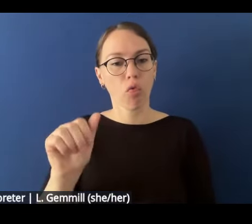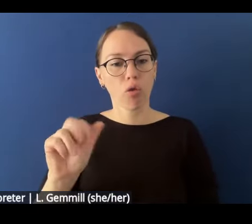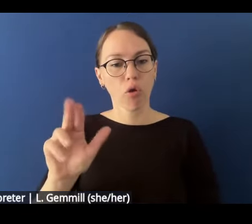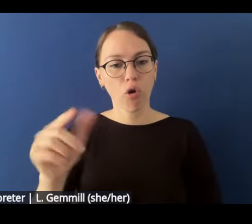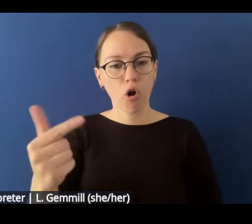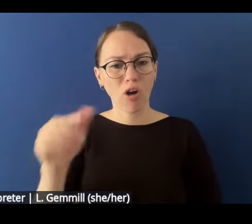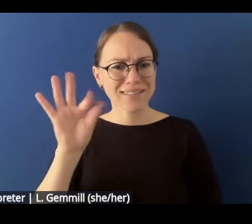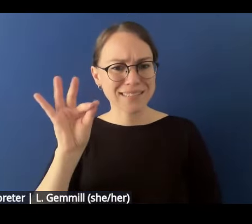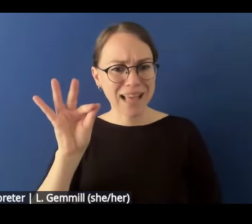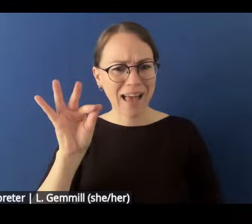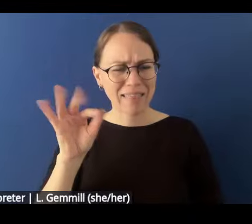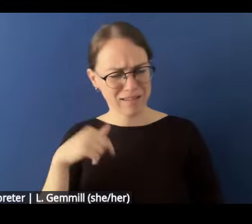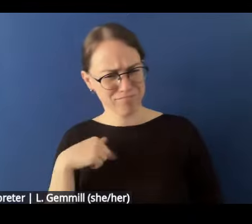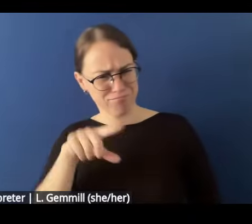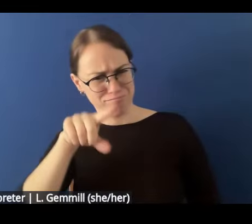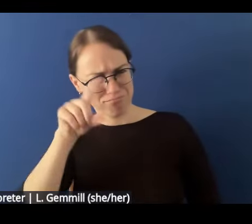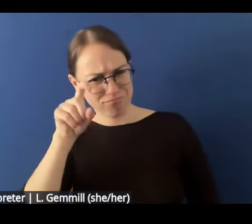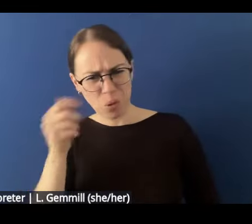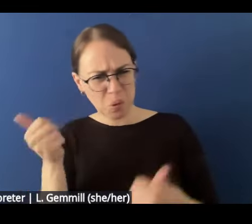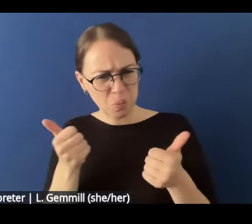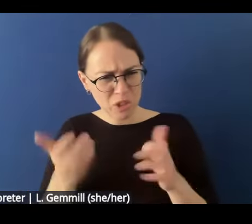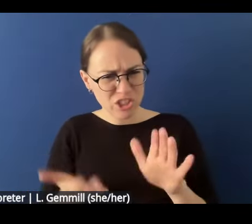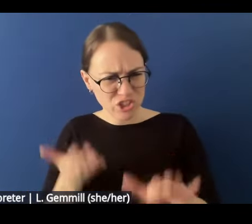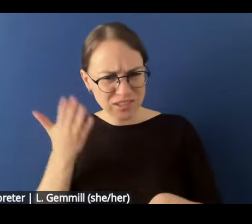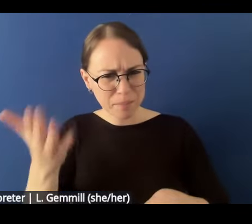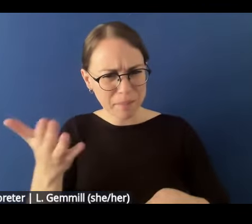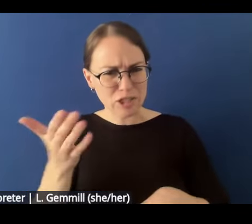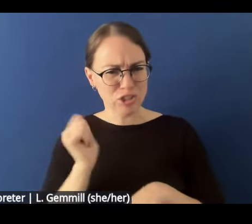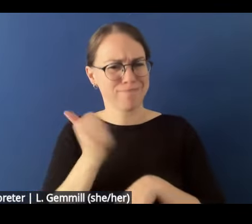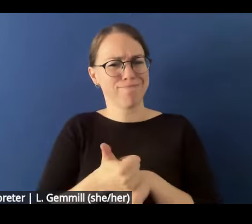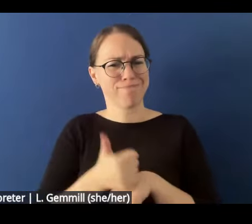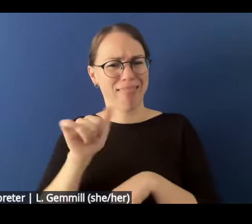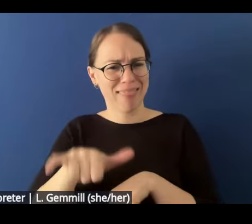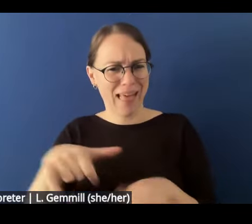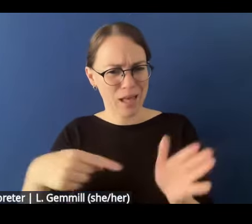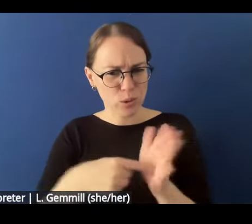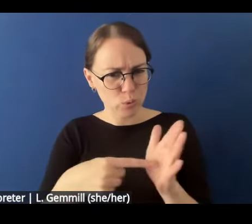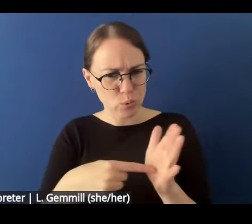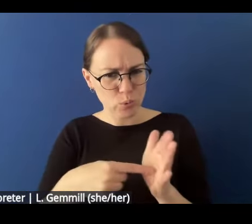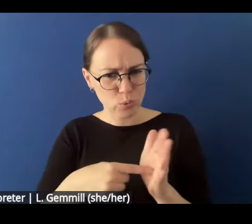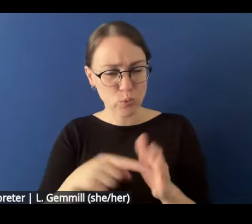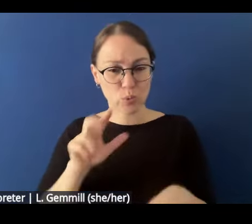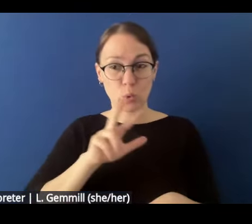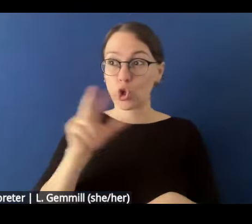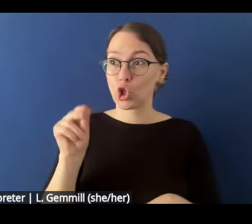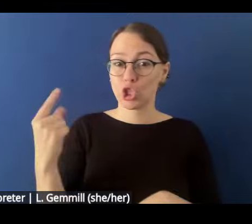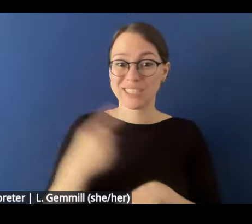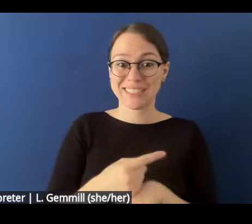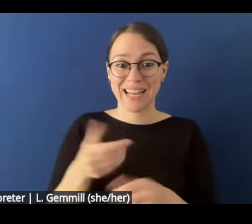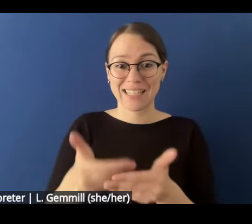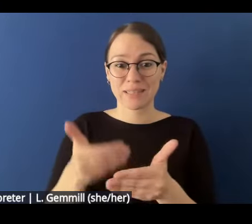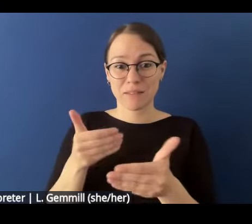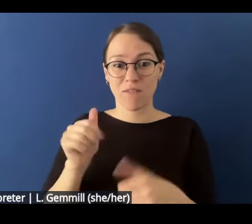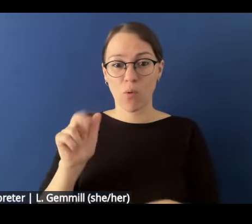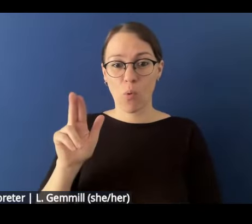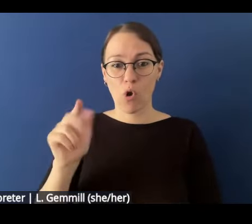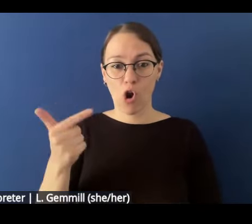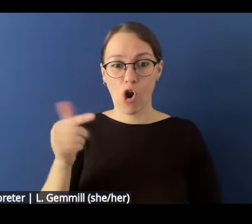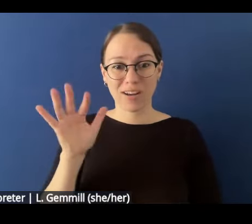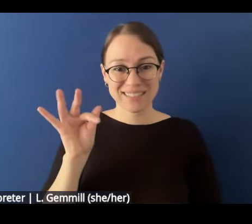submission triggered that deadline? 30 days before August 9th is July